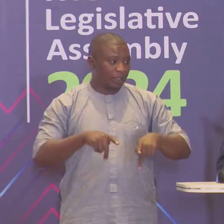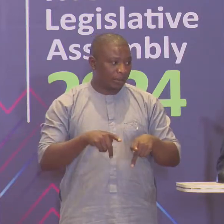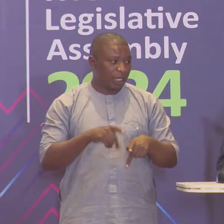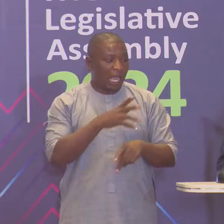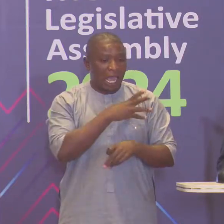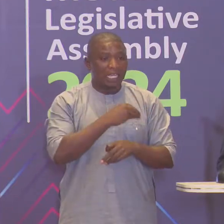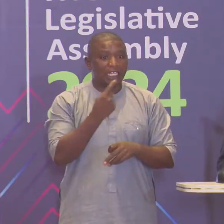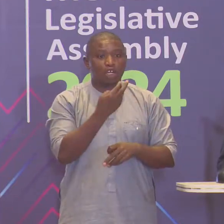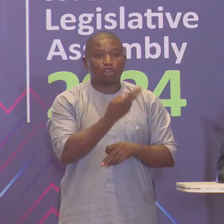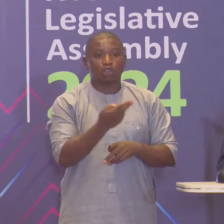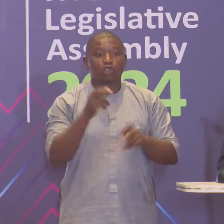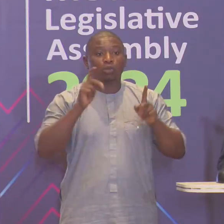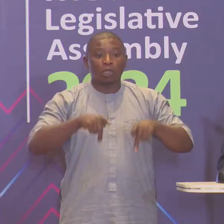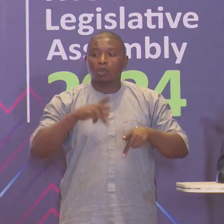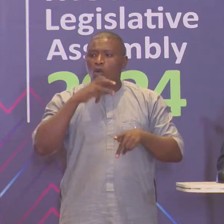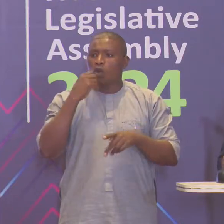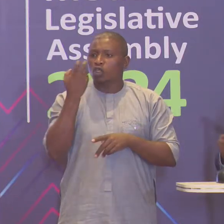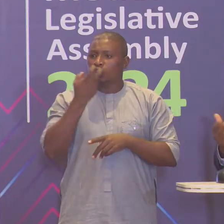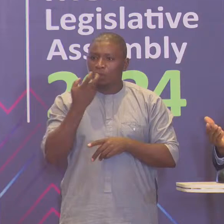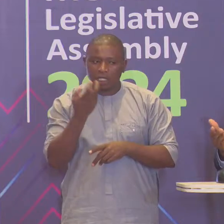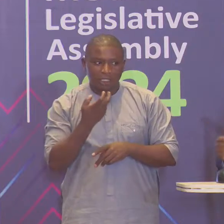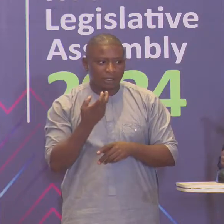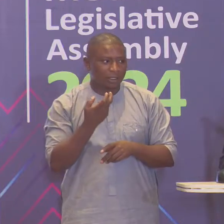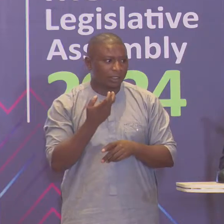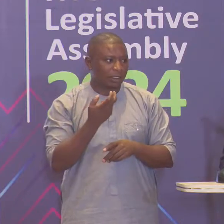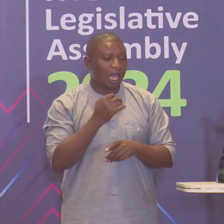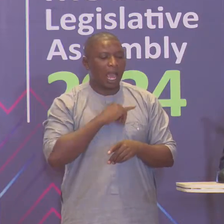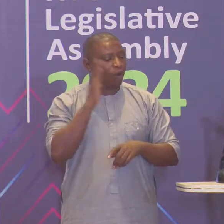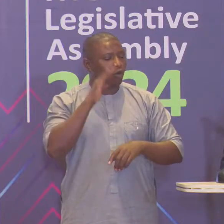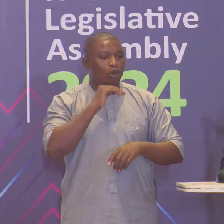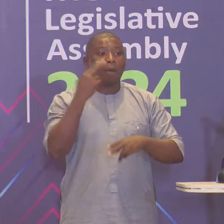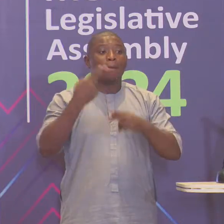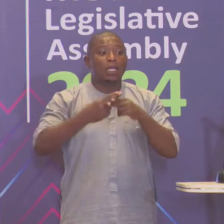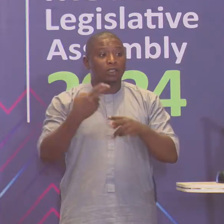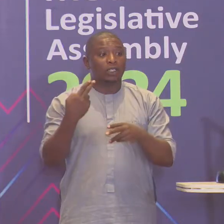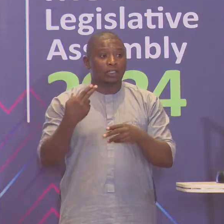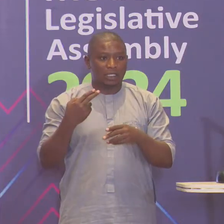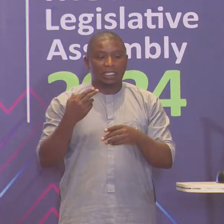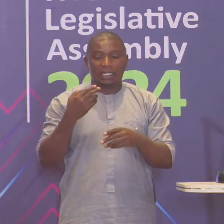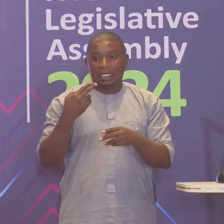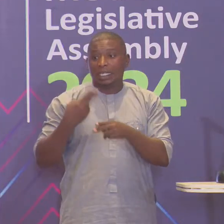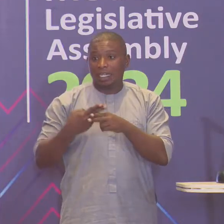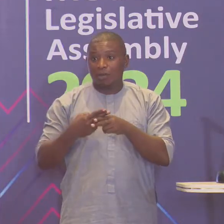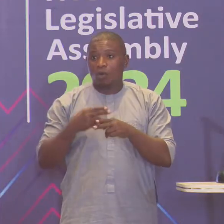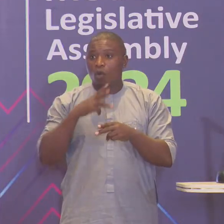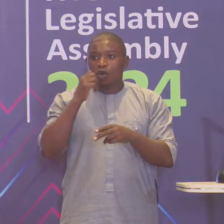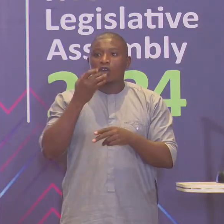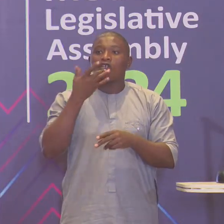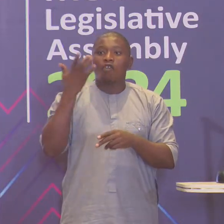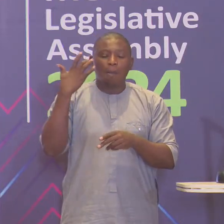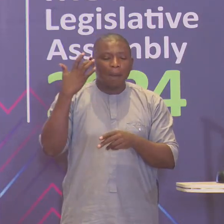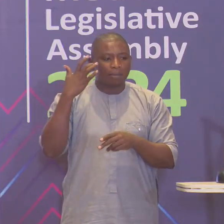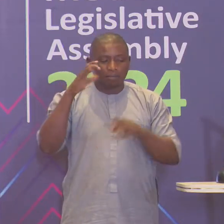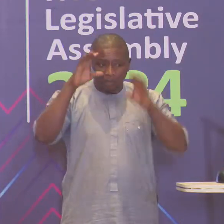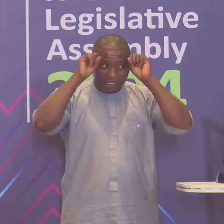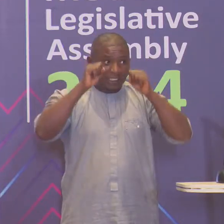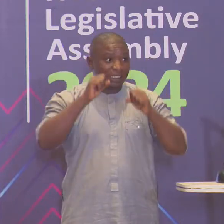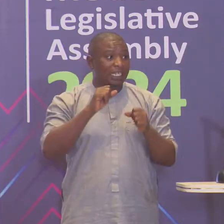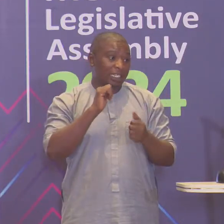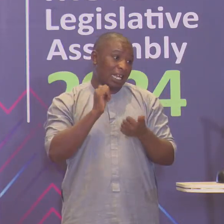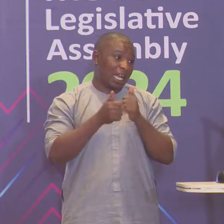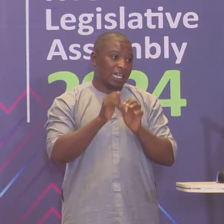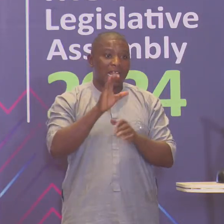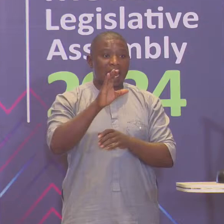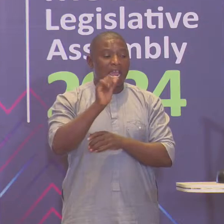the resource person was speaking. The resource person, I wouldn't mention his name, was a former presidential aspirant, candidate